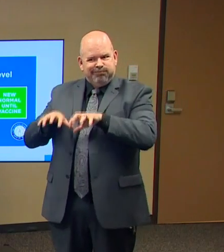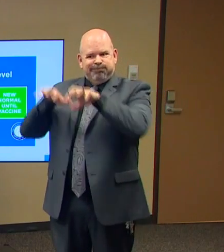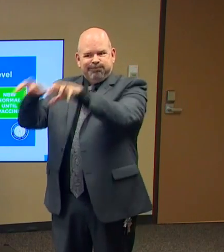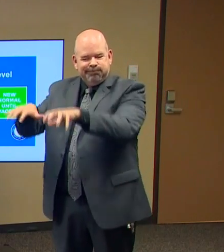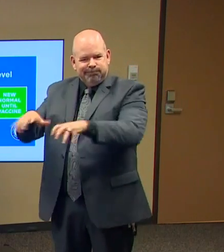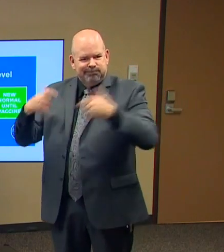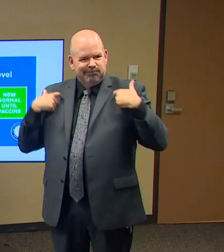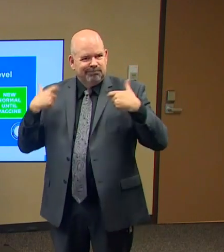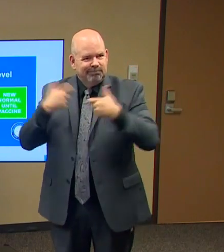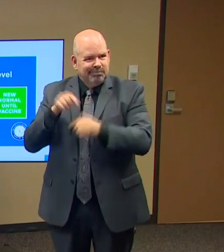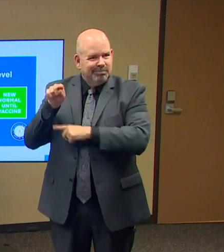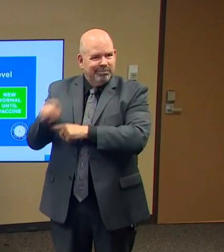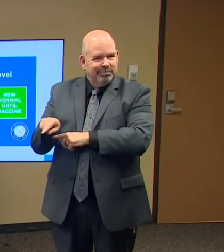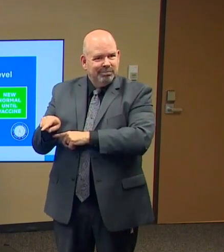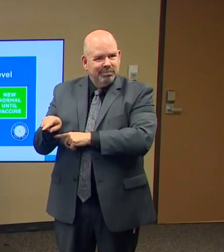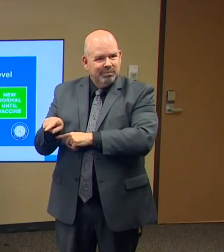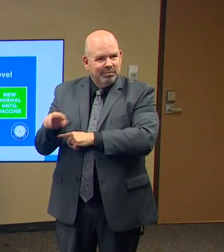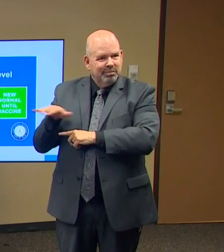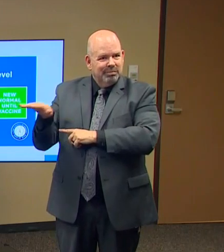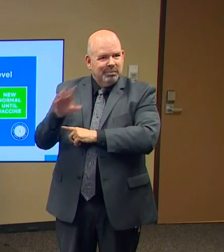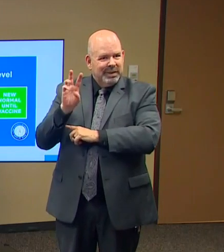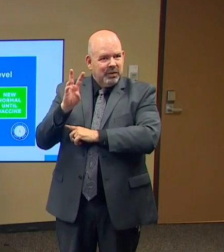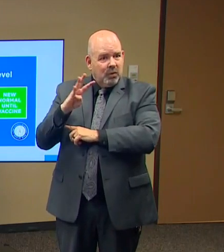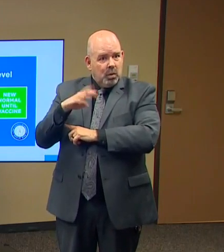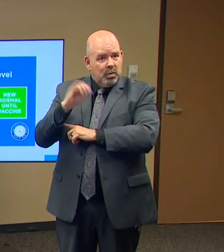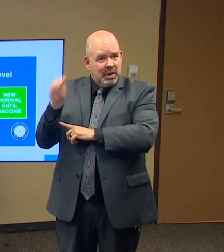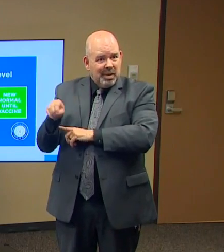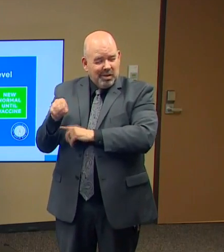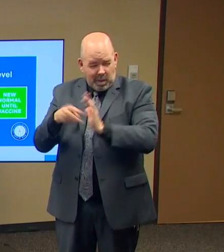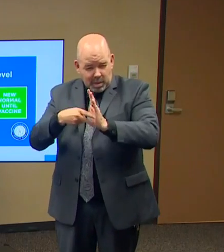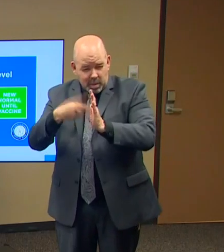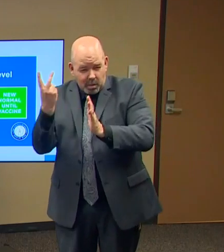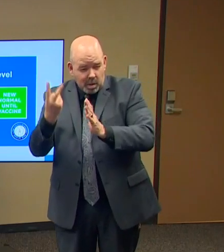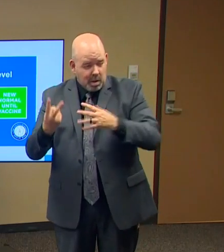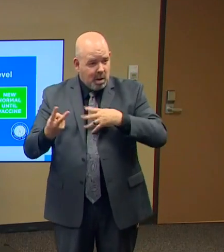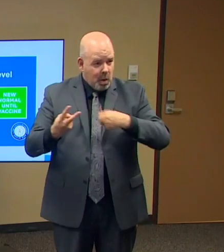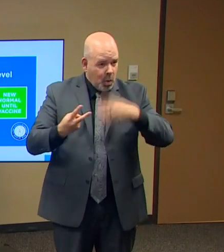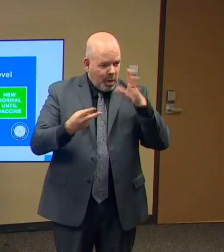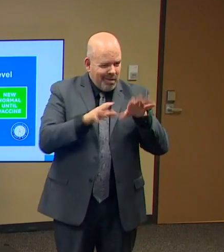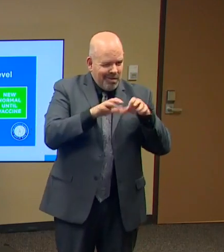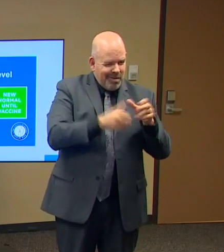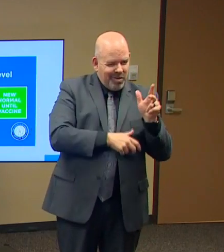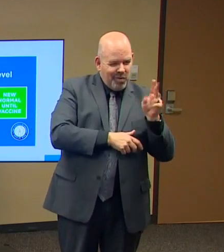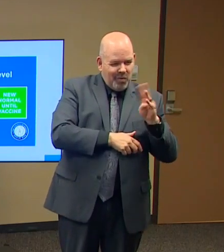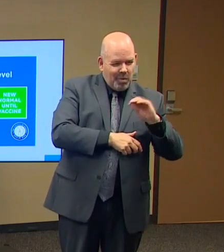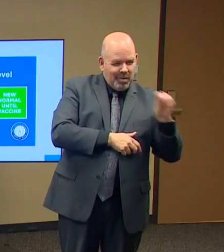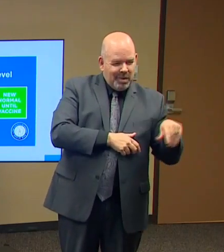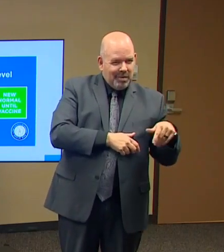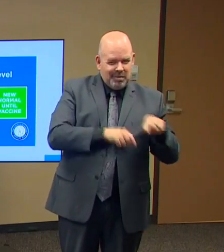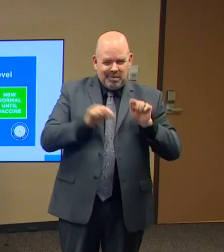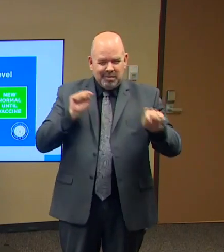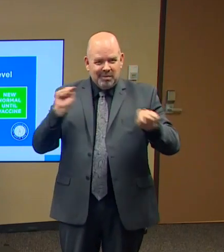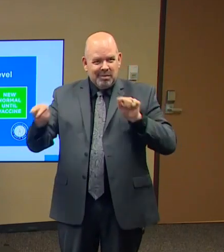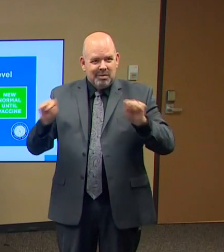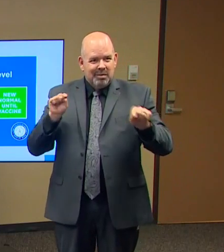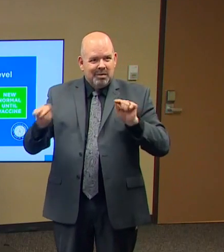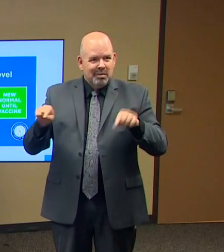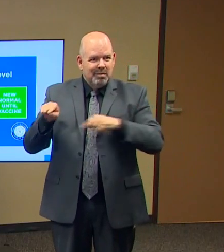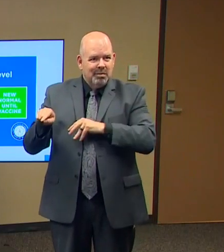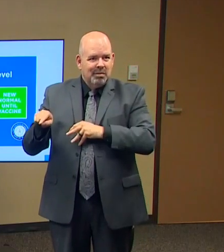nearly twice the population of Anglos in Dallas County, but if that were all it would be, their number would be at 80-something,